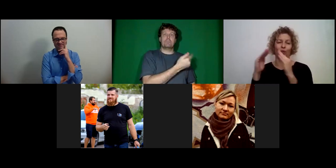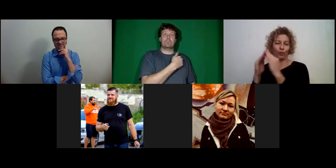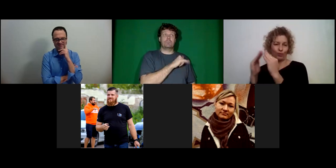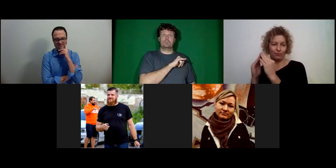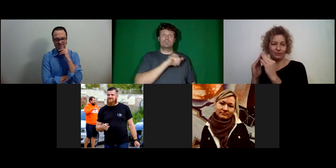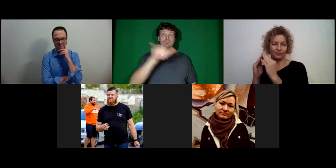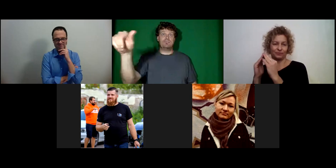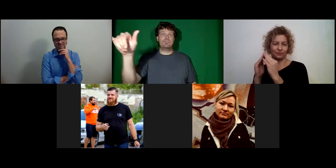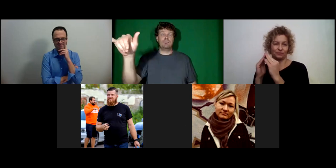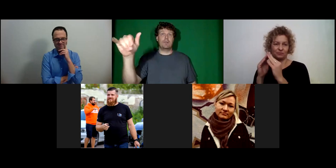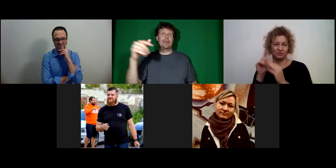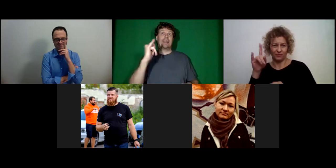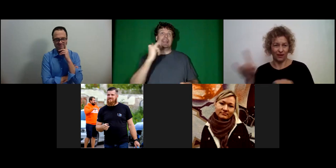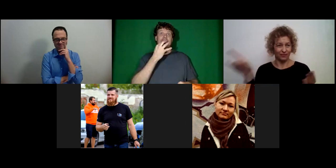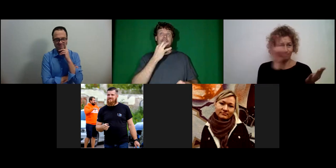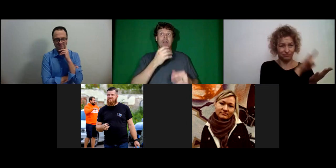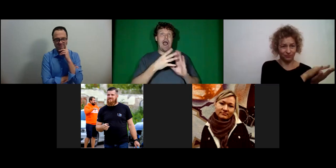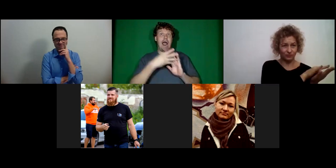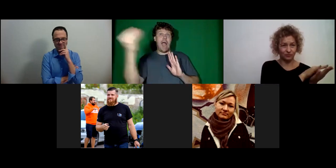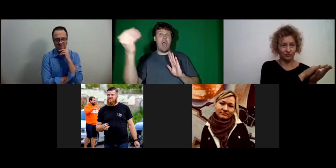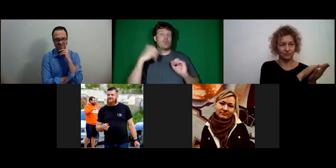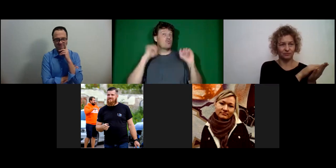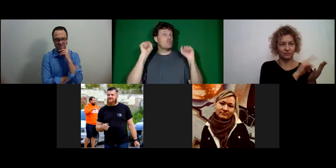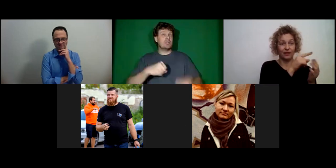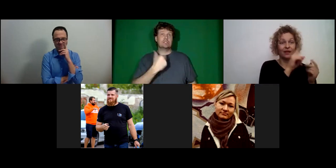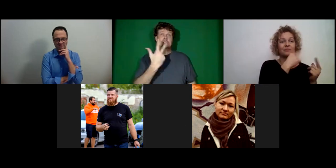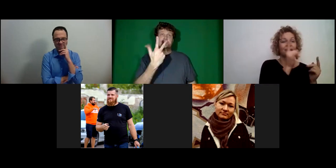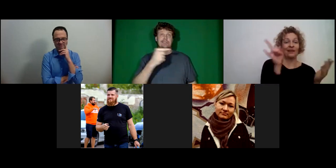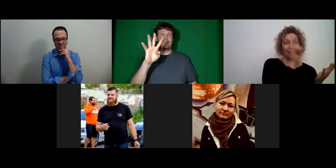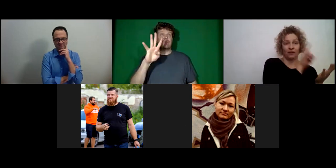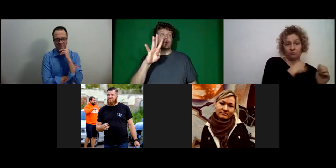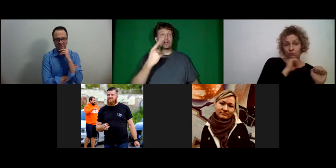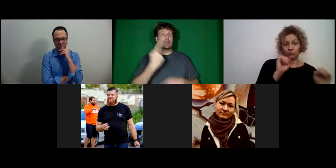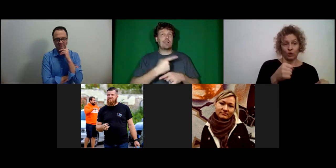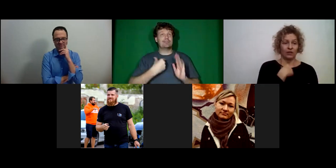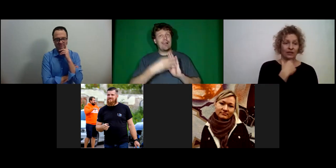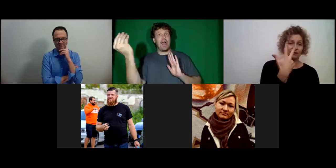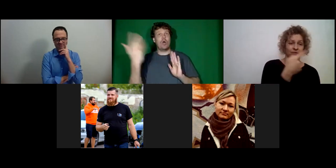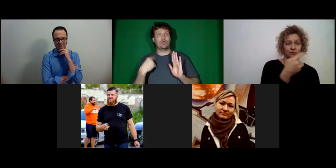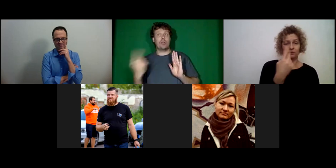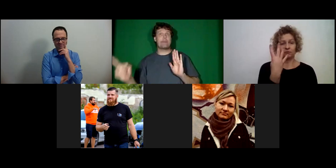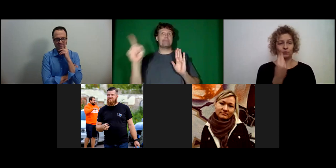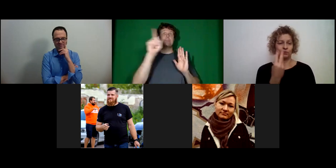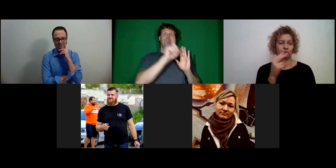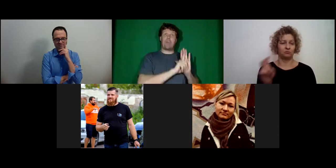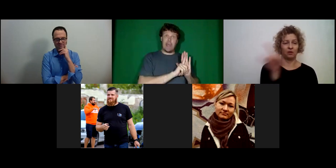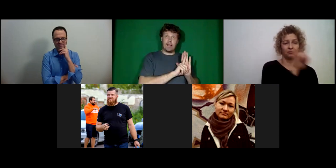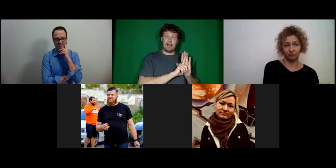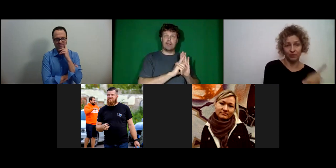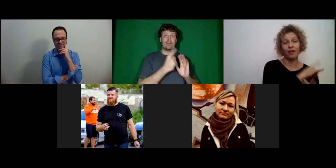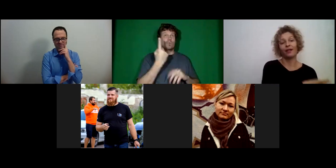time. So even though it was my home country, I was still constantly flying. And I had to leave